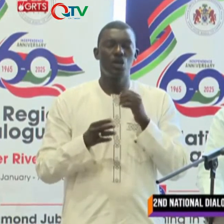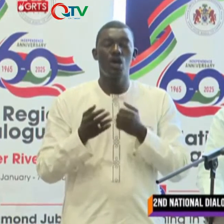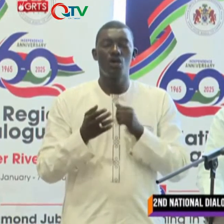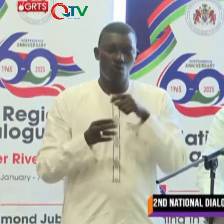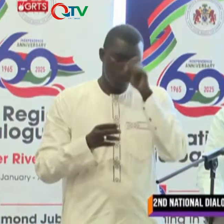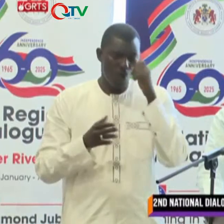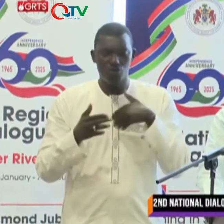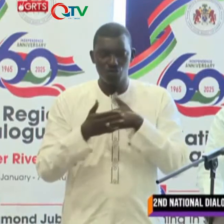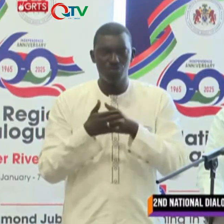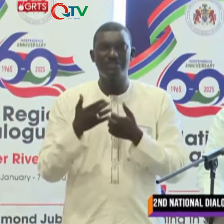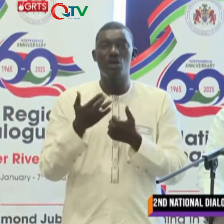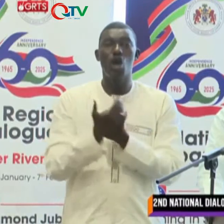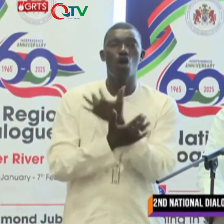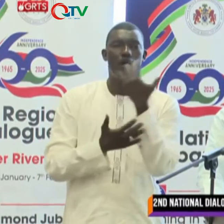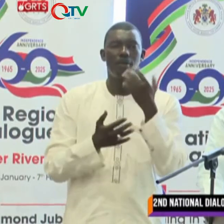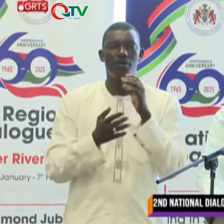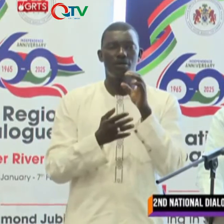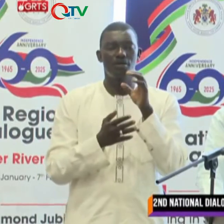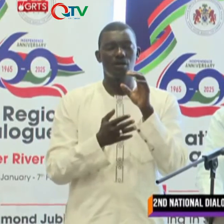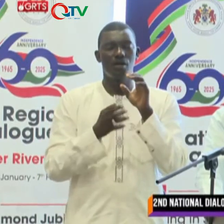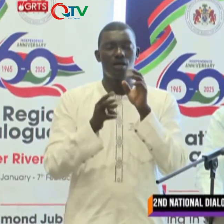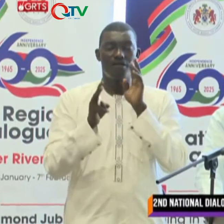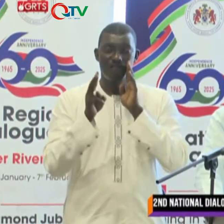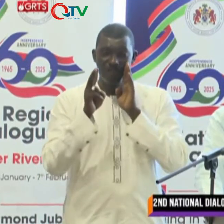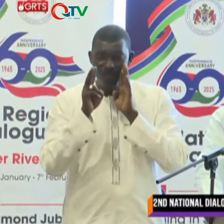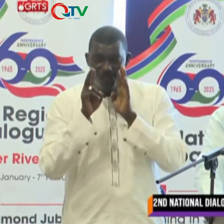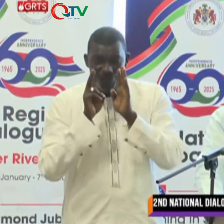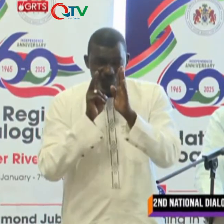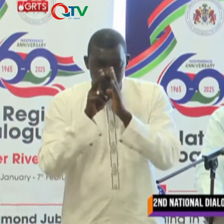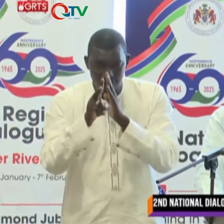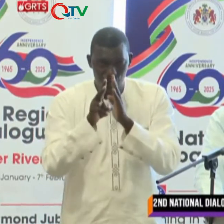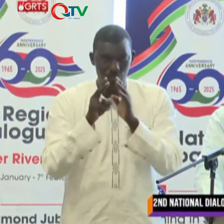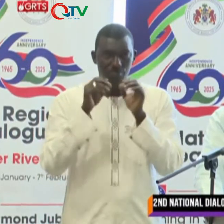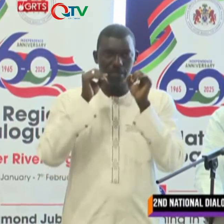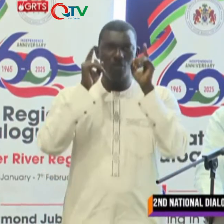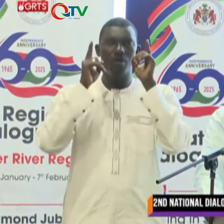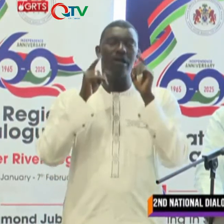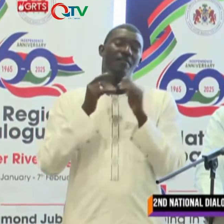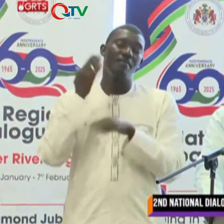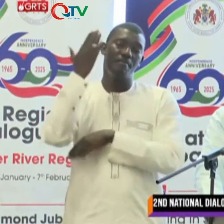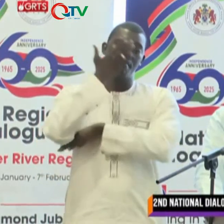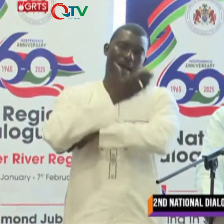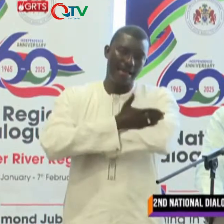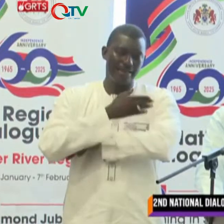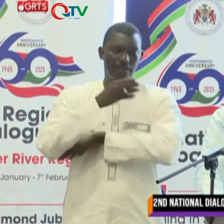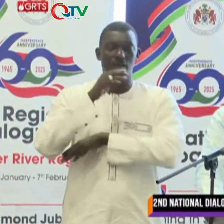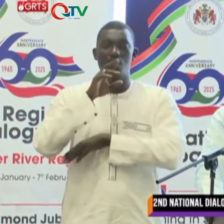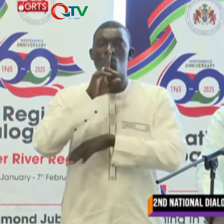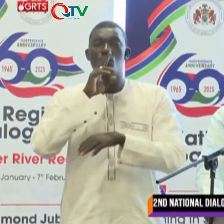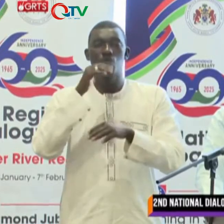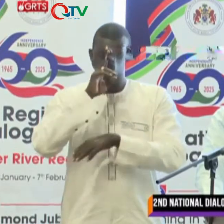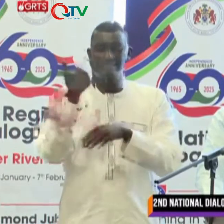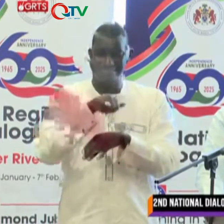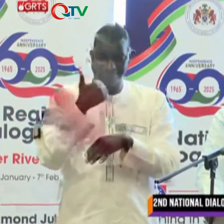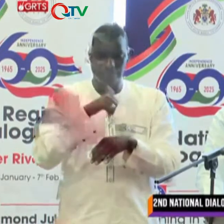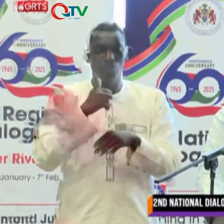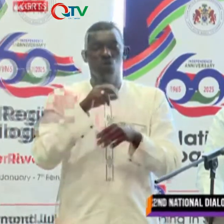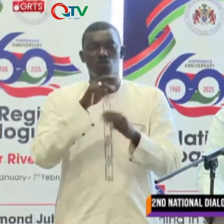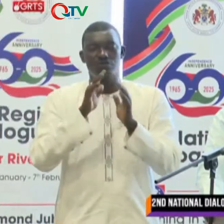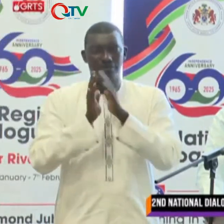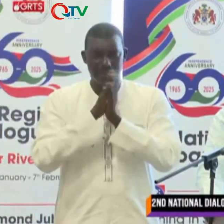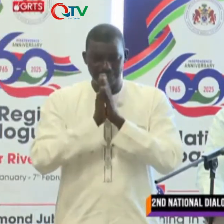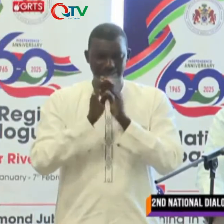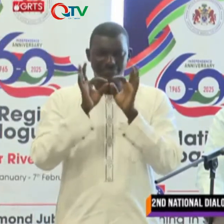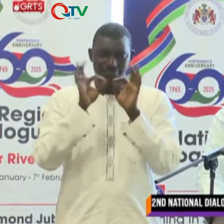the same destiny, be aware of the barriers to peace, security, stability,